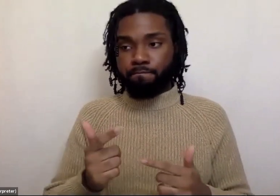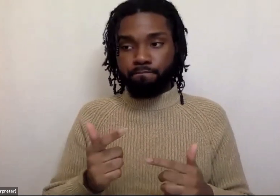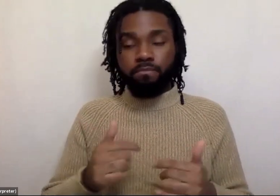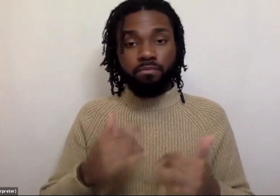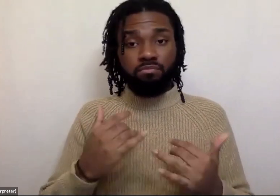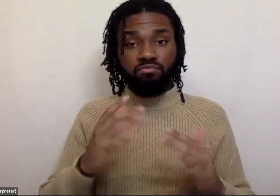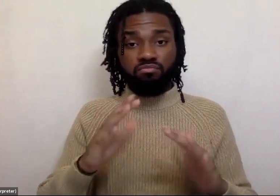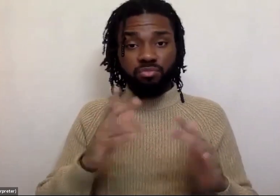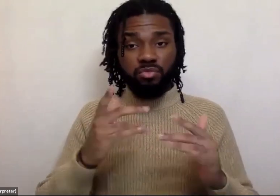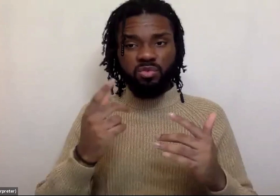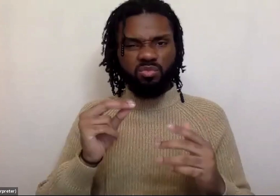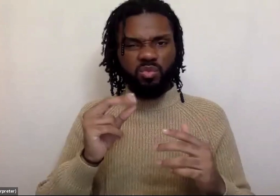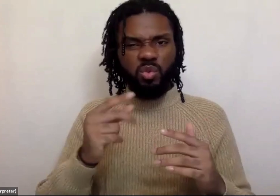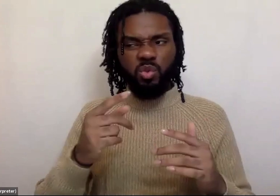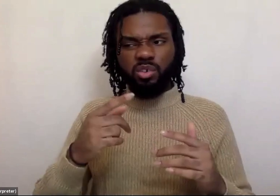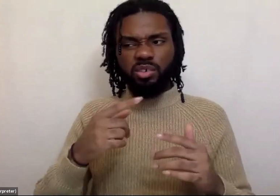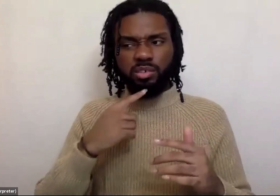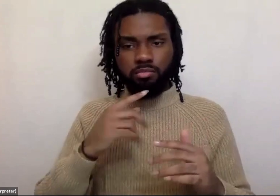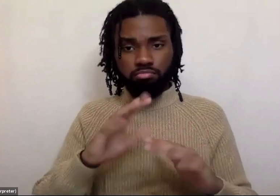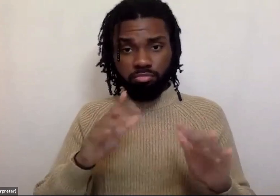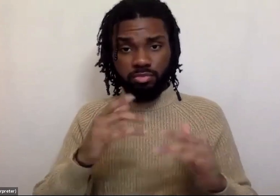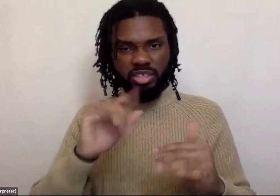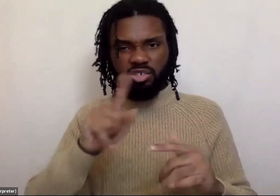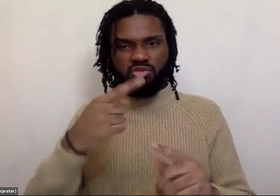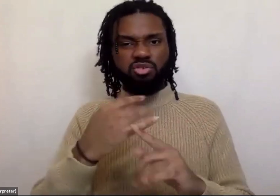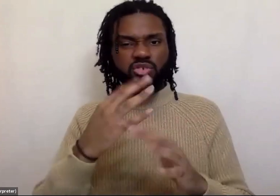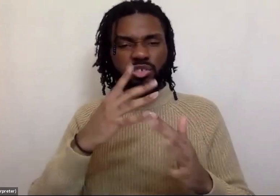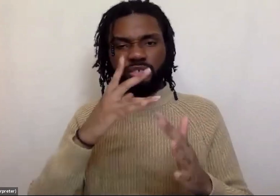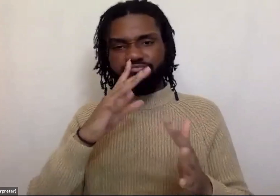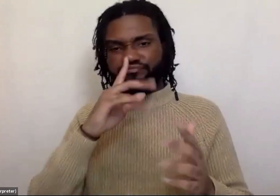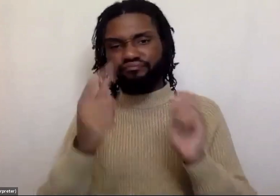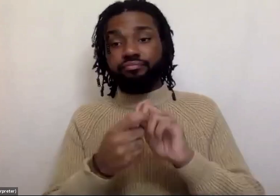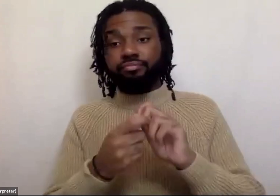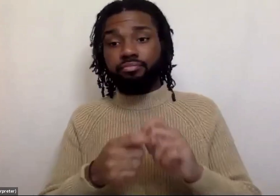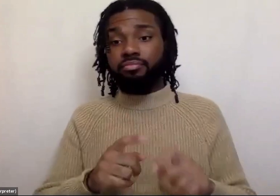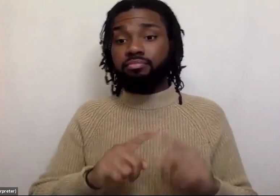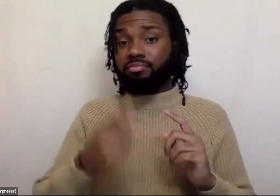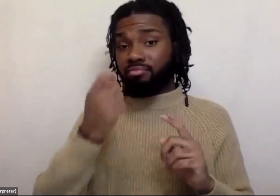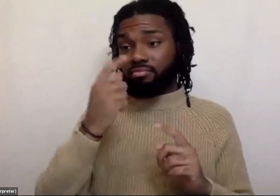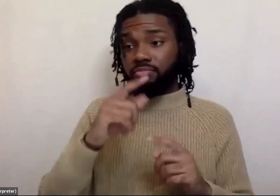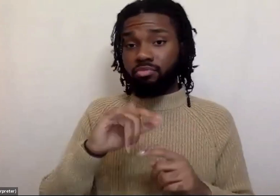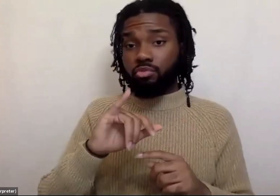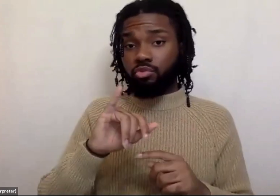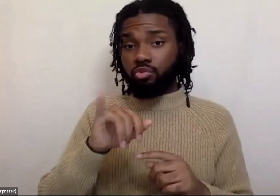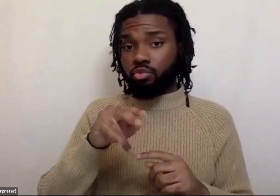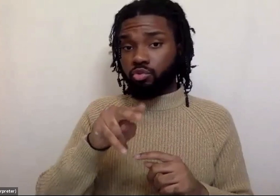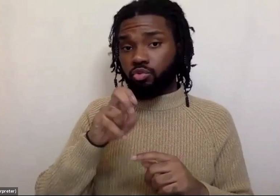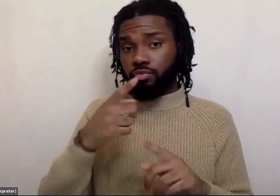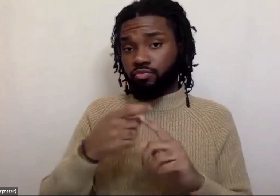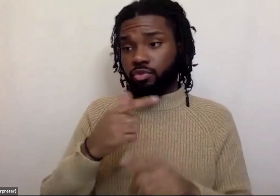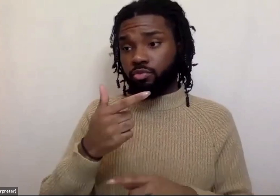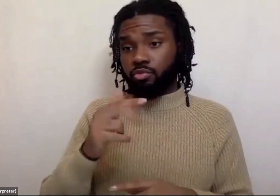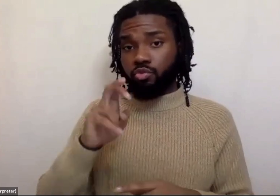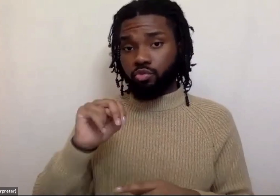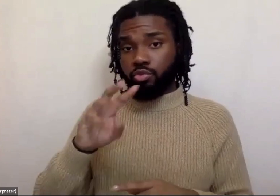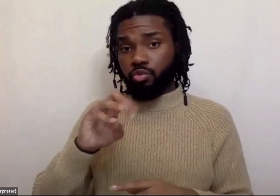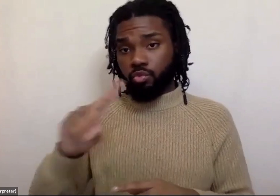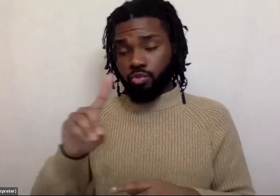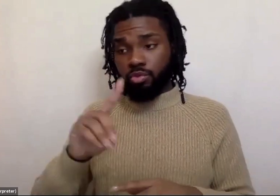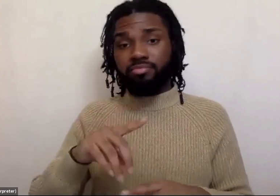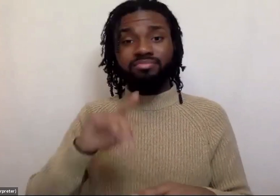backfire. Now, June is from Greenwood, right? You would think I would listen to her. Okay, so we get there, and it's the